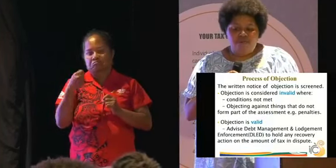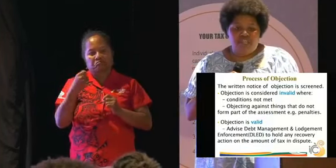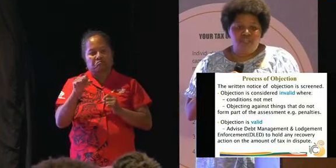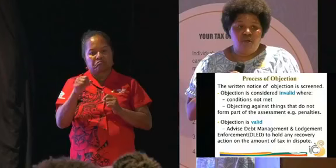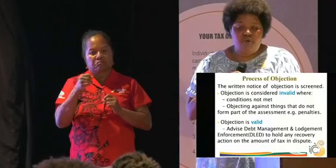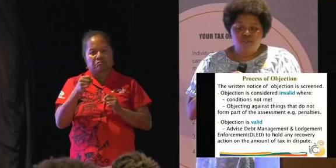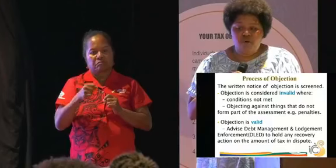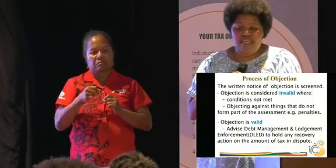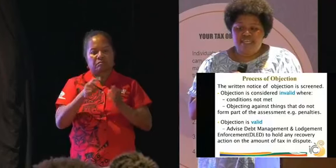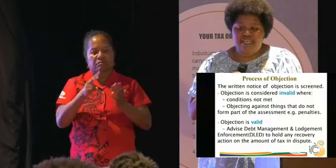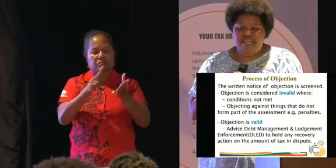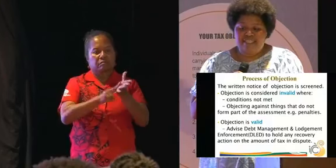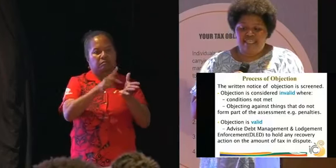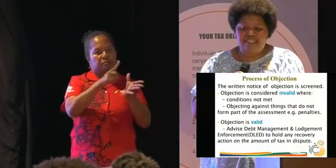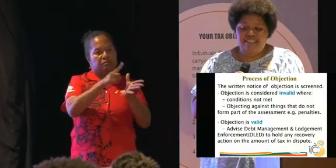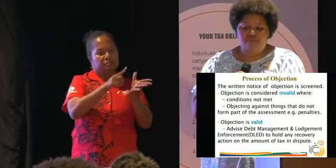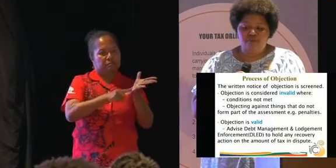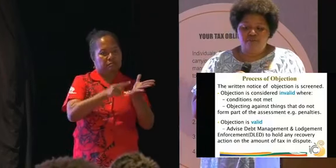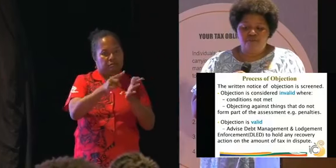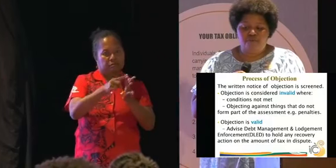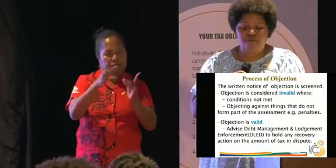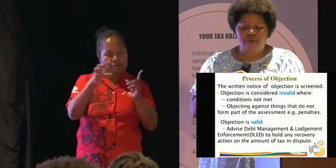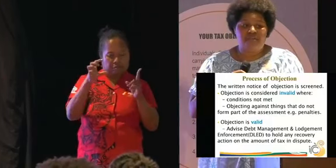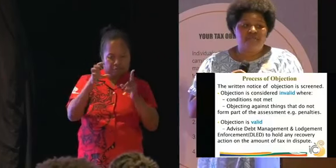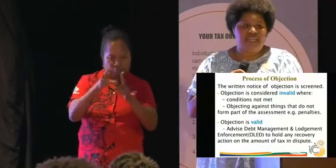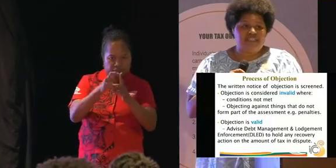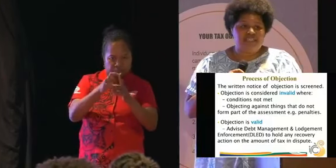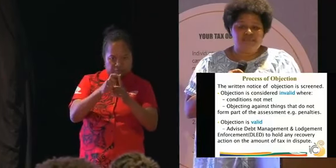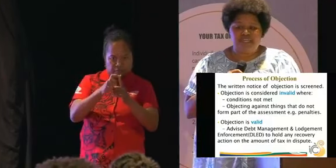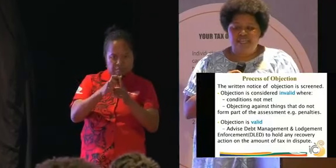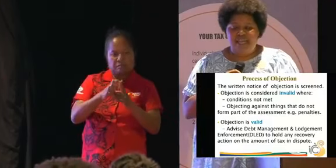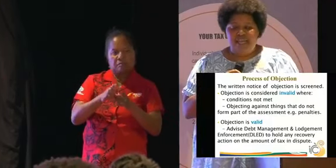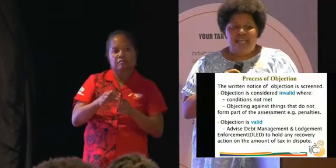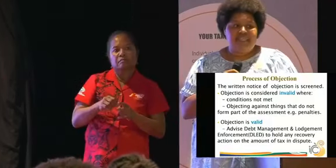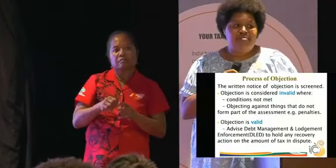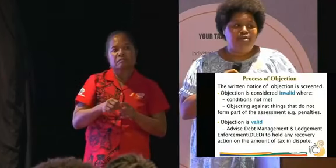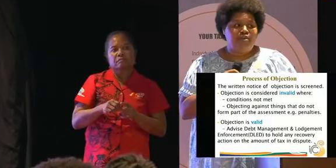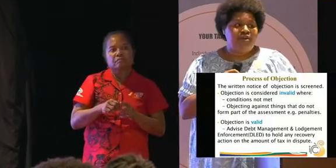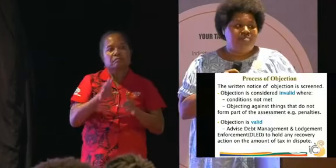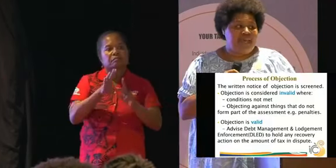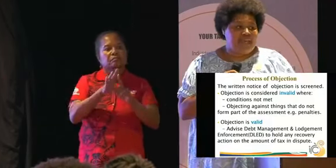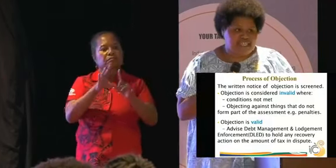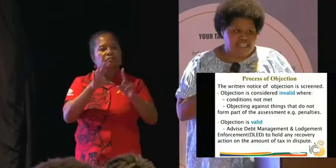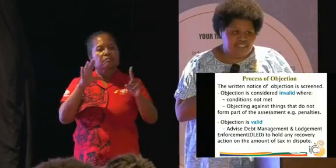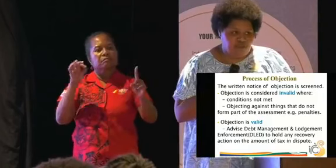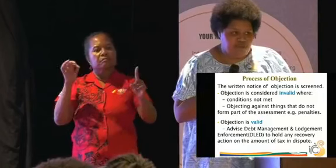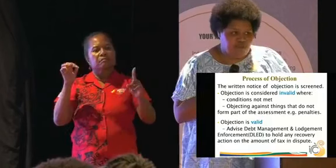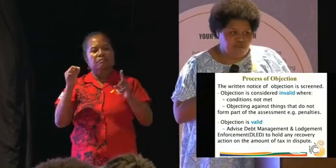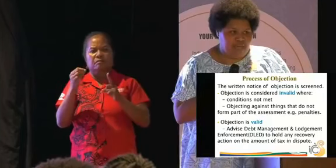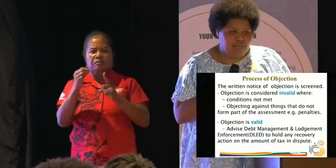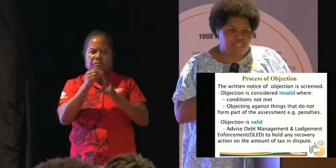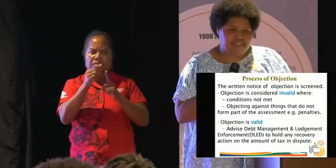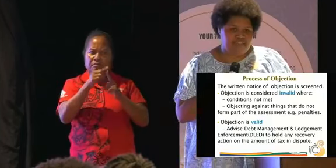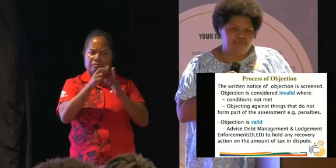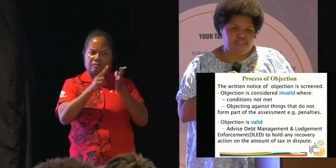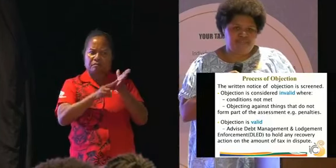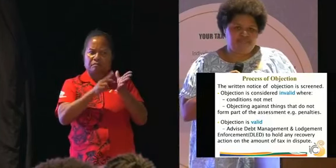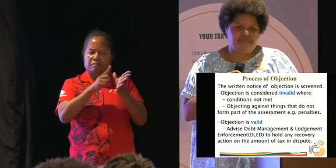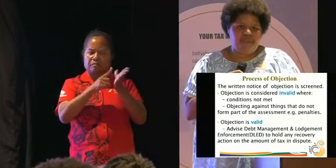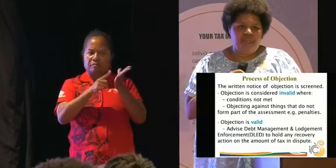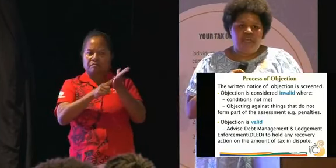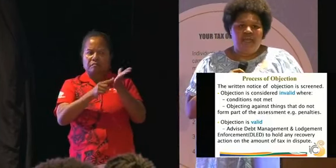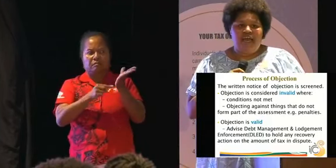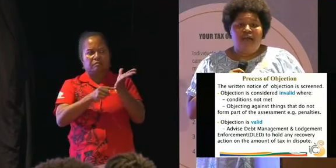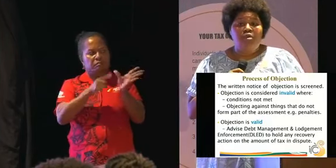if the objection also is against things that do not form part of the assessment, example, penalties don't form part of the assessment.